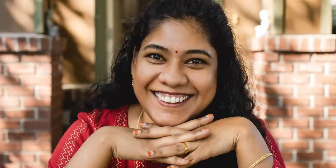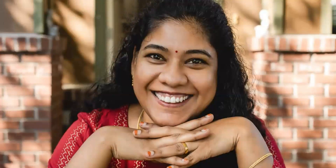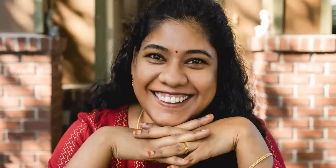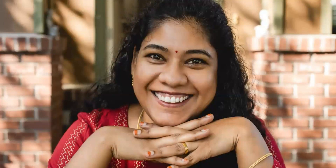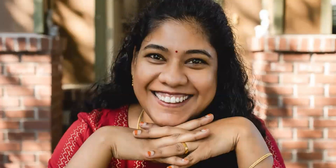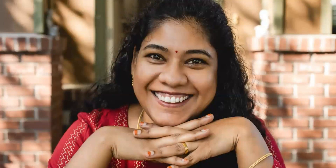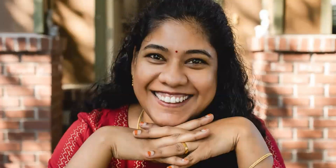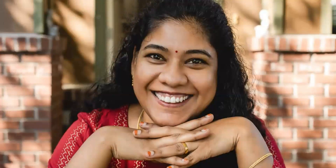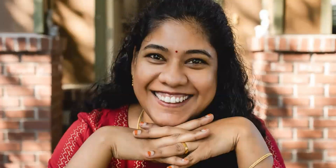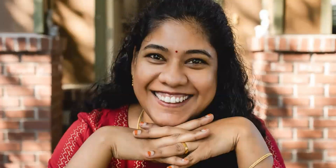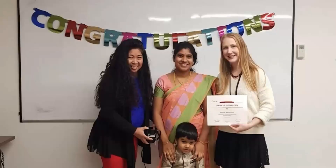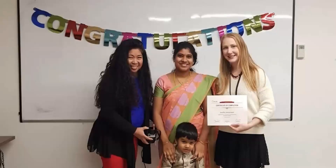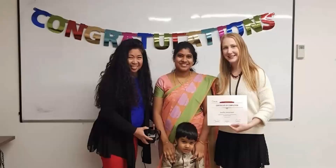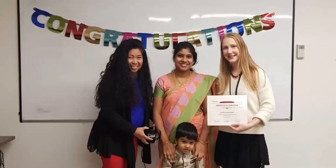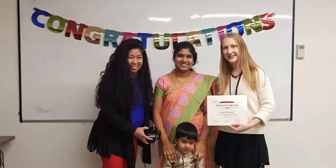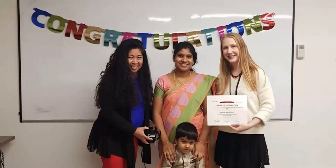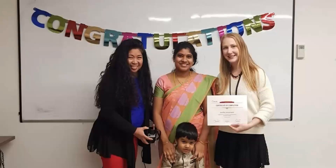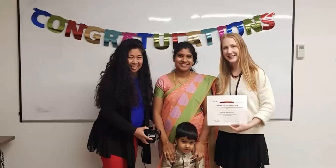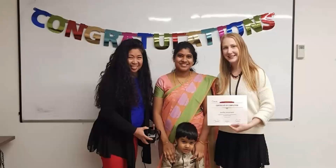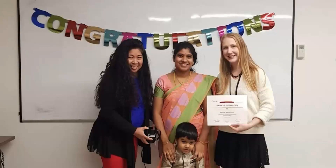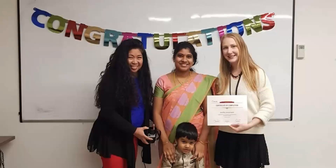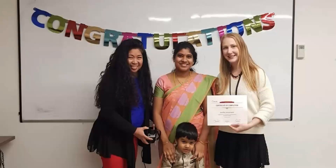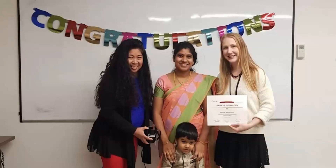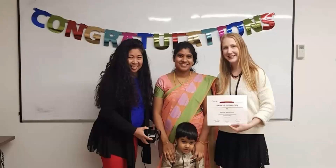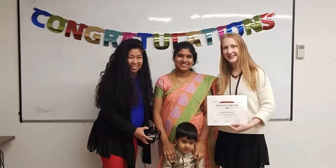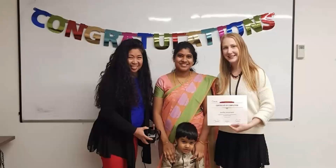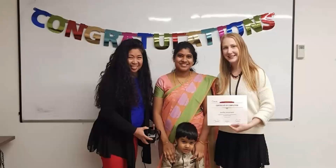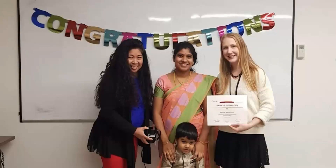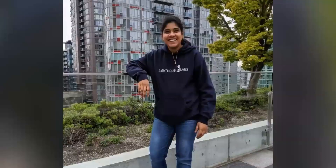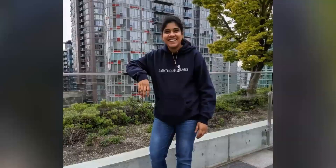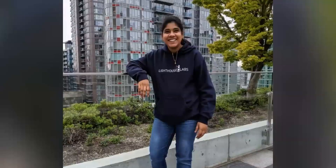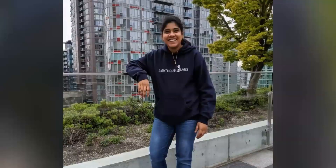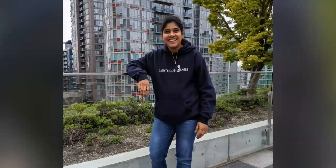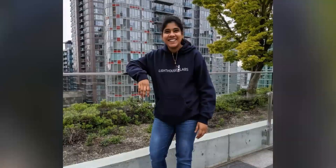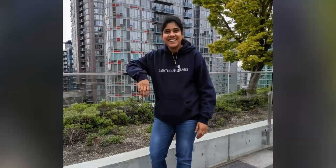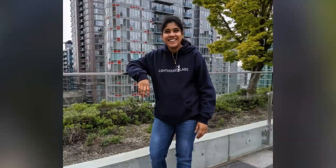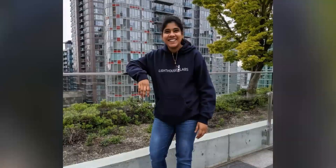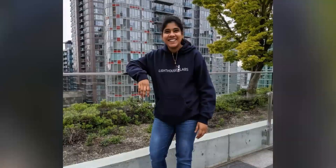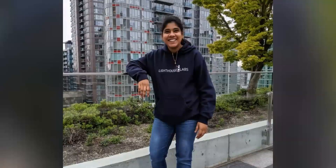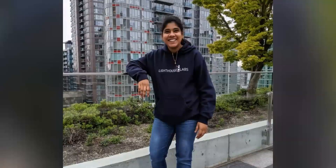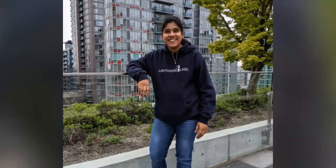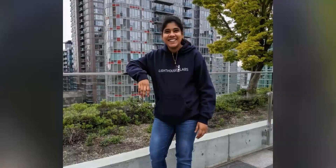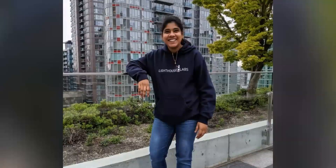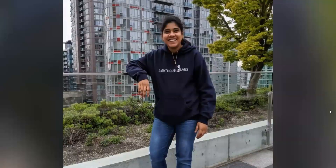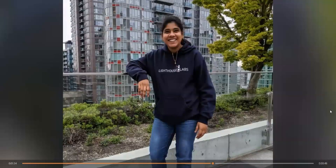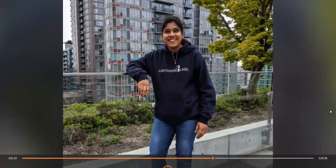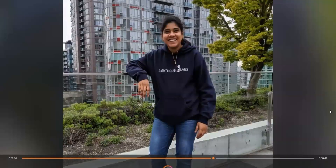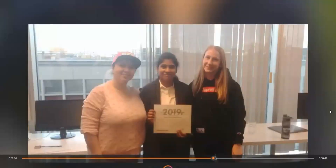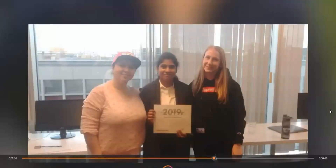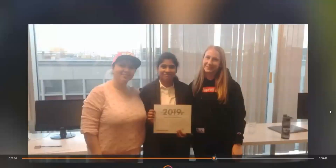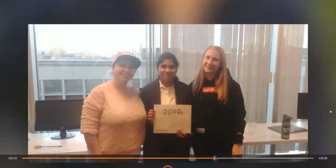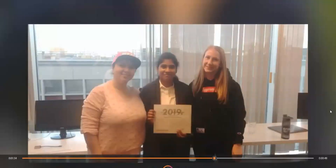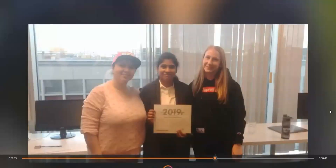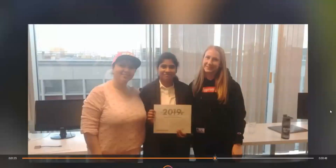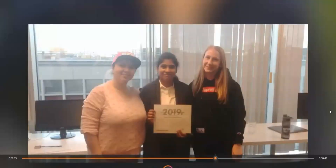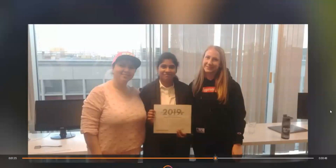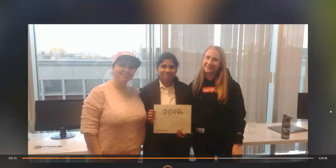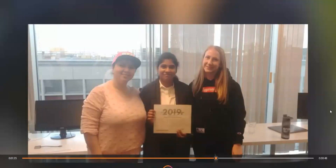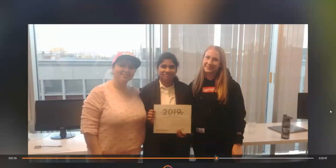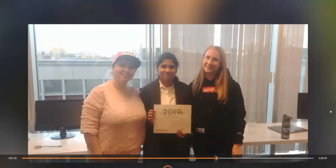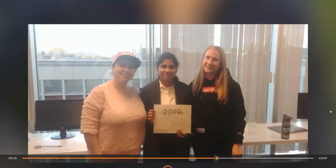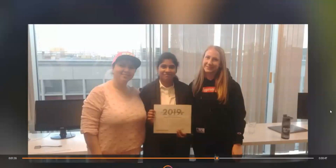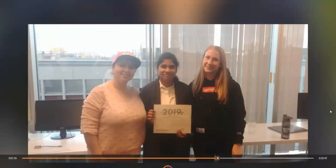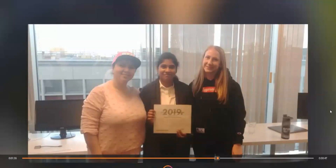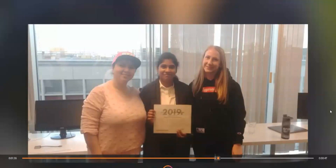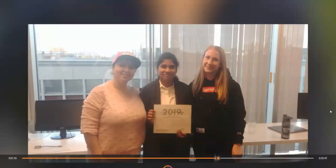more relaxed. After completing the Tech Woman program, I got an opportunity to join an immersive